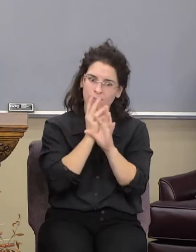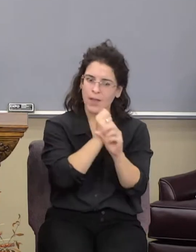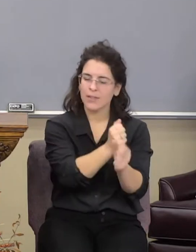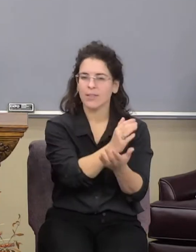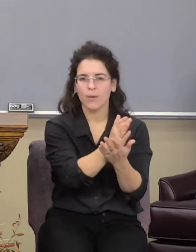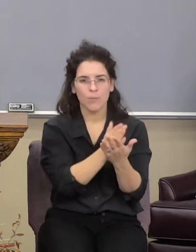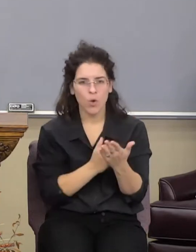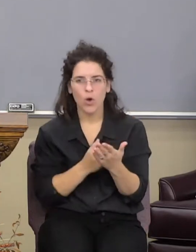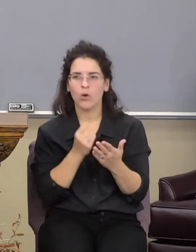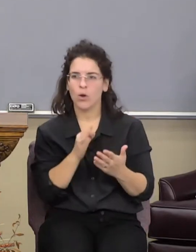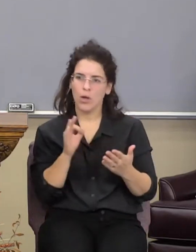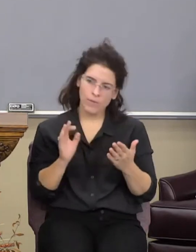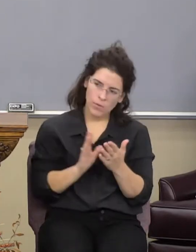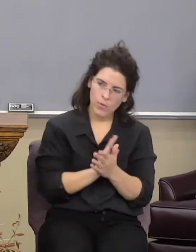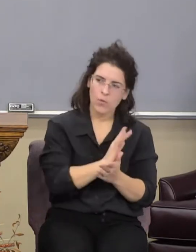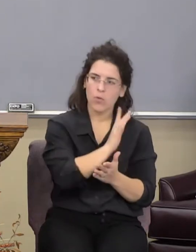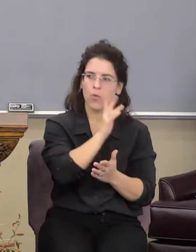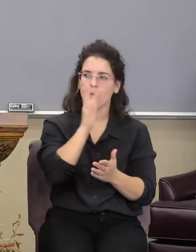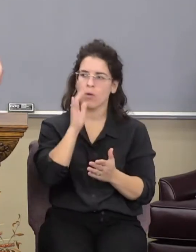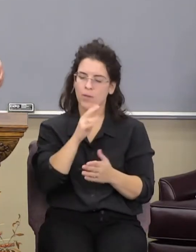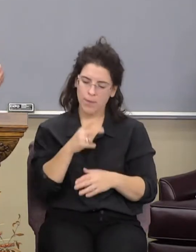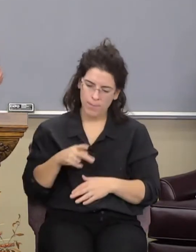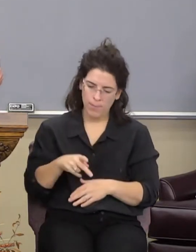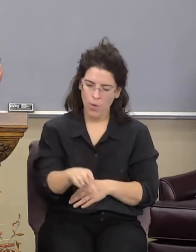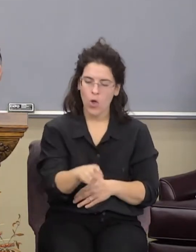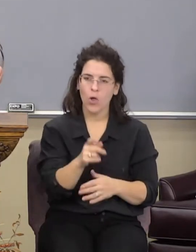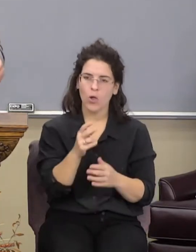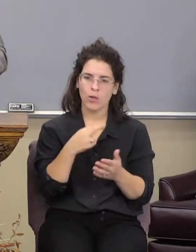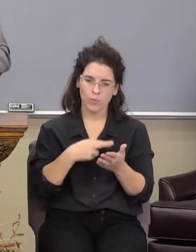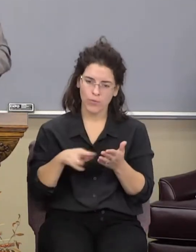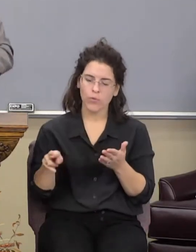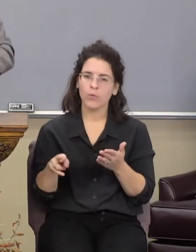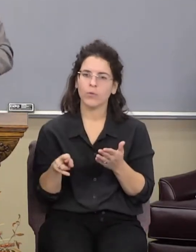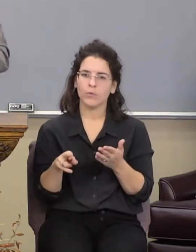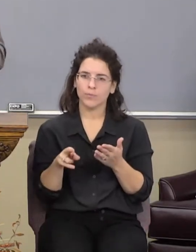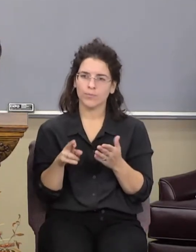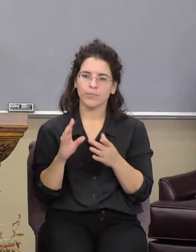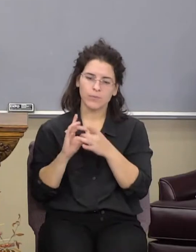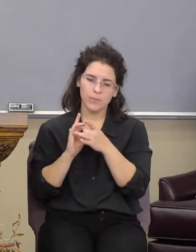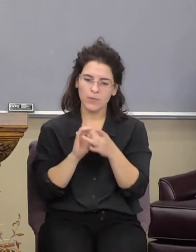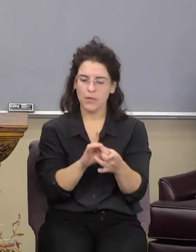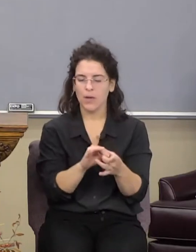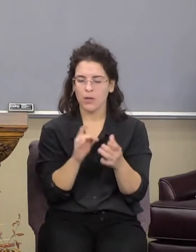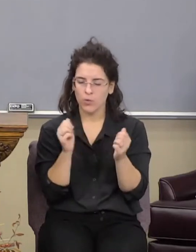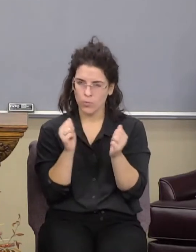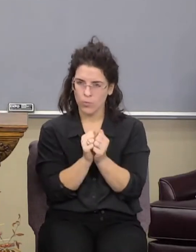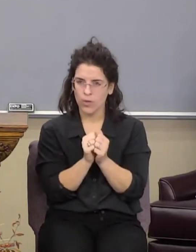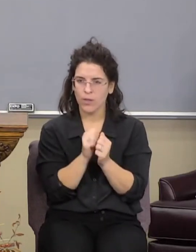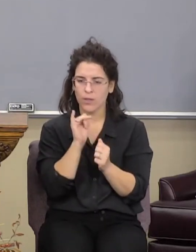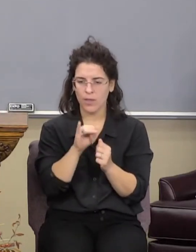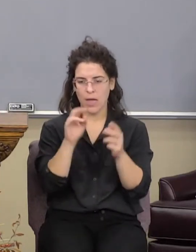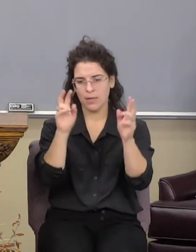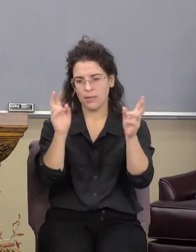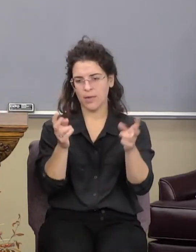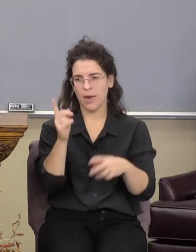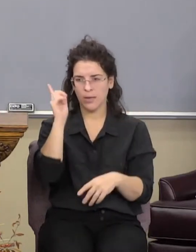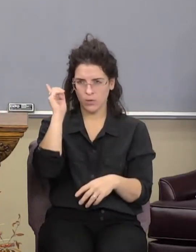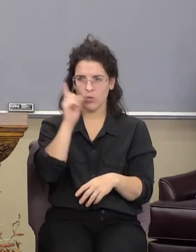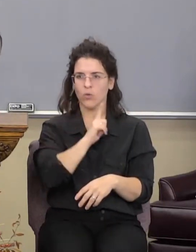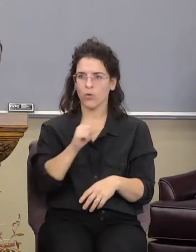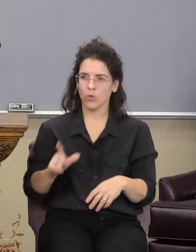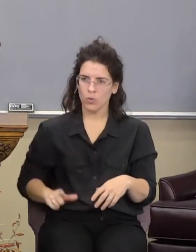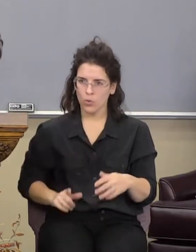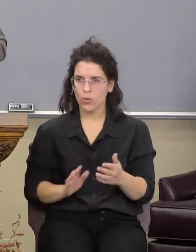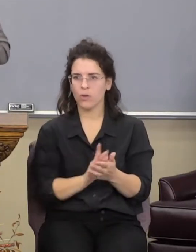of the glory that the Apostle Paul here is referring to in connection to that title, The Lord